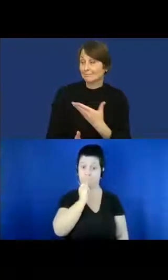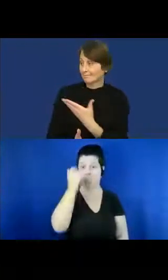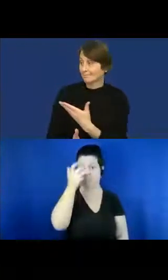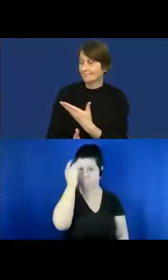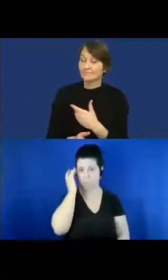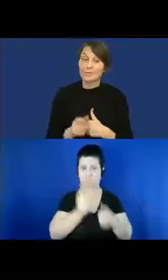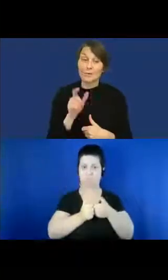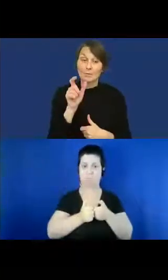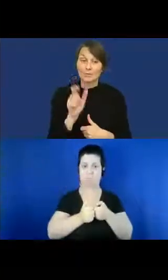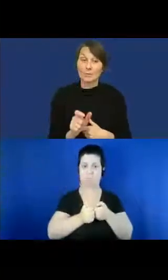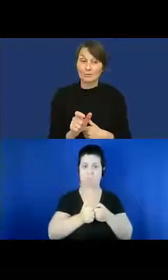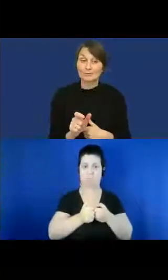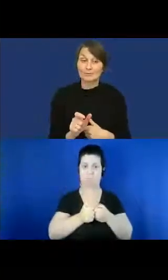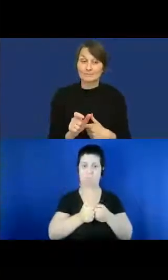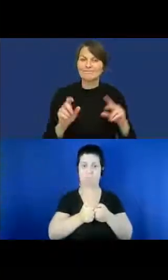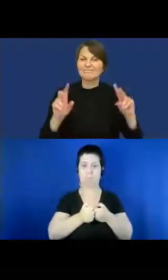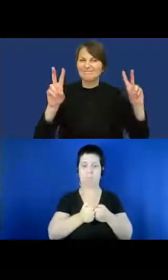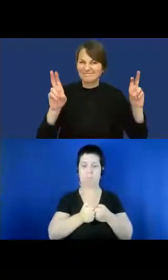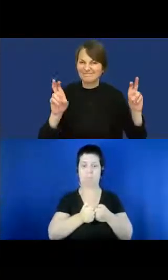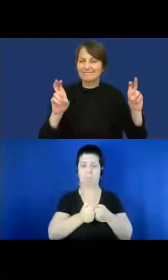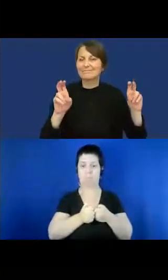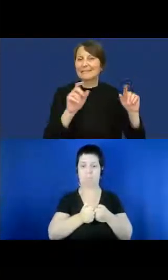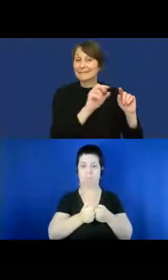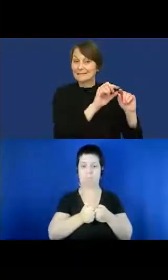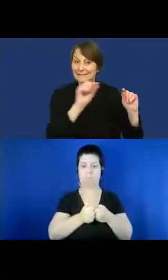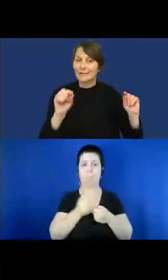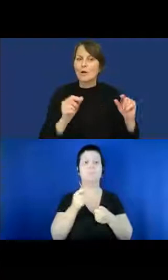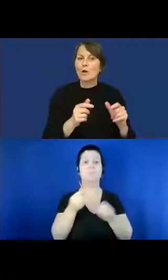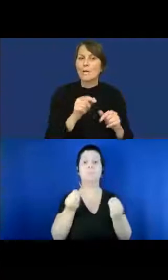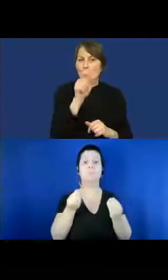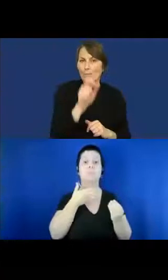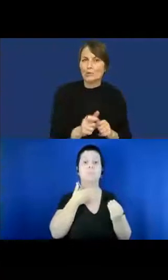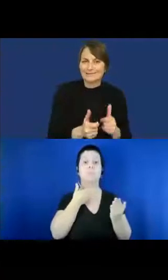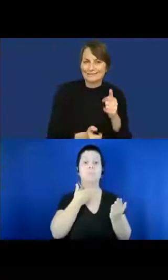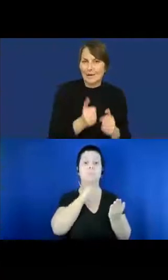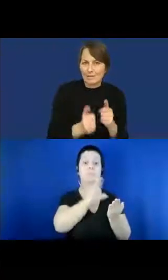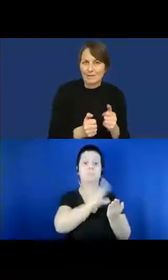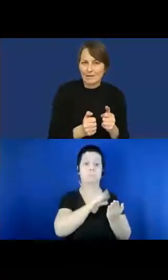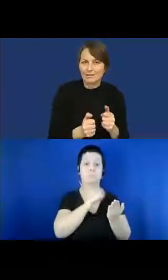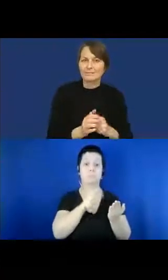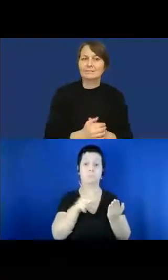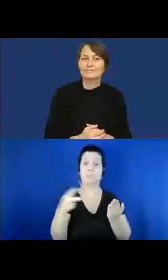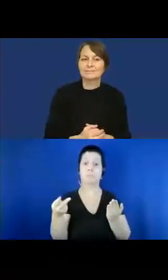and the modality is speech recognition to vibration patterns.